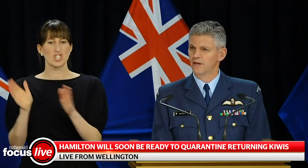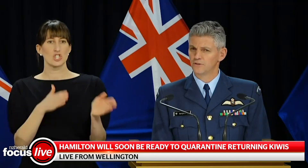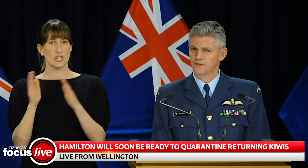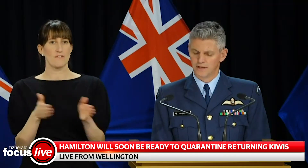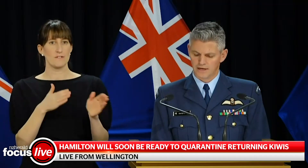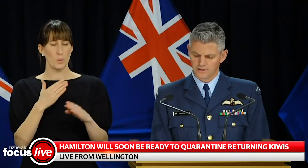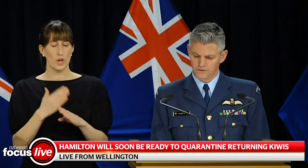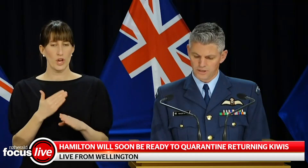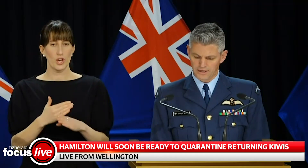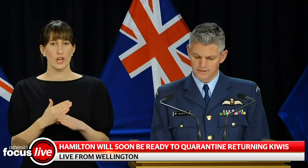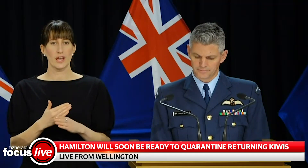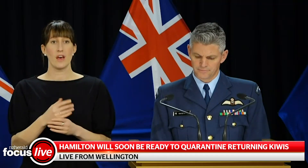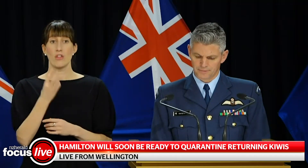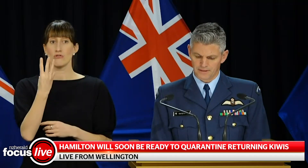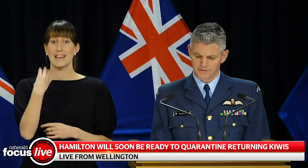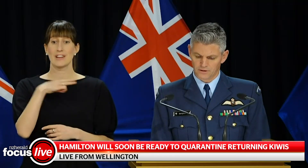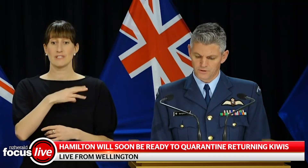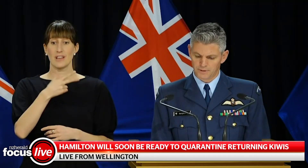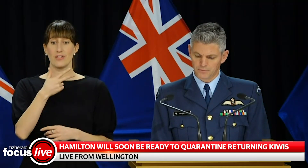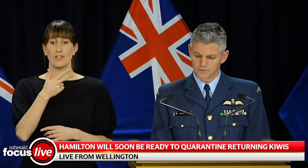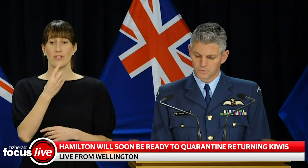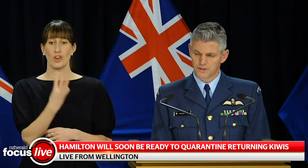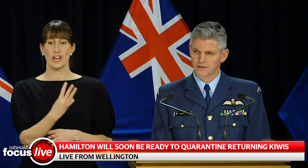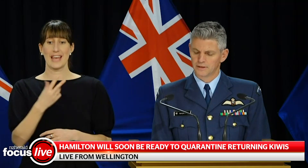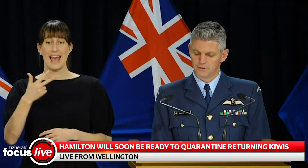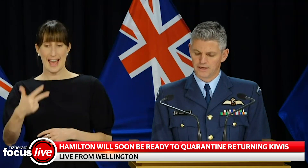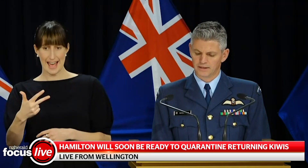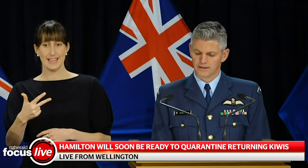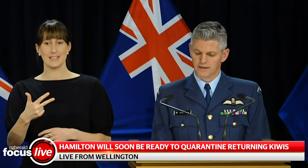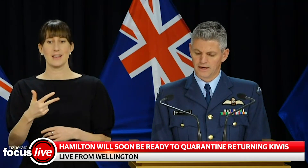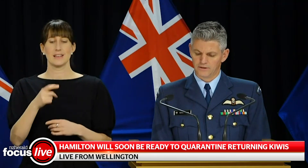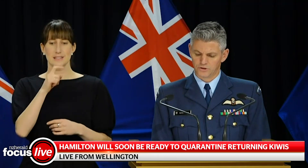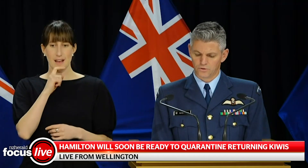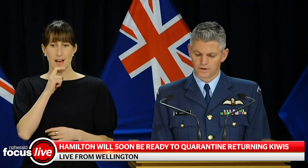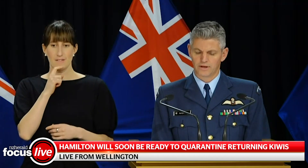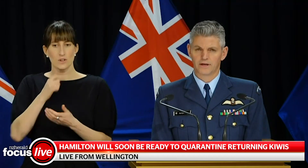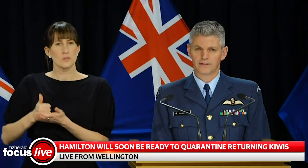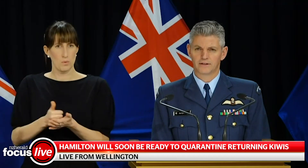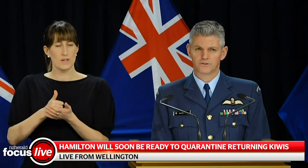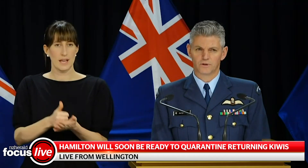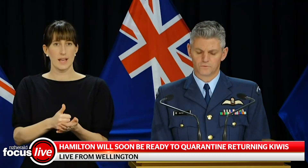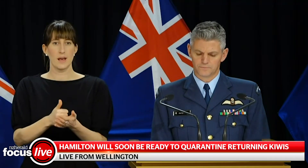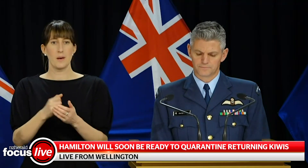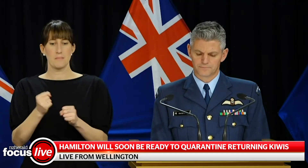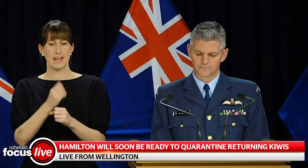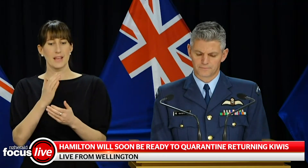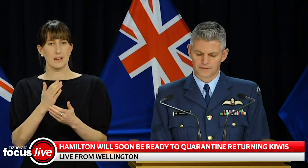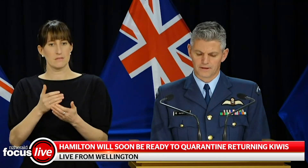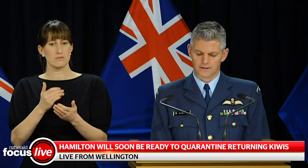is 338, and this includes people supporting, planning and assuring at the national